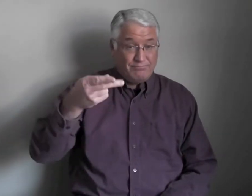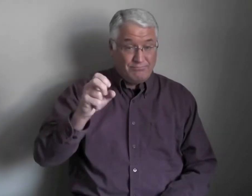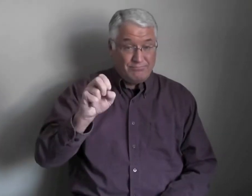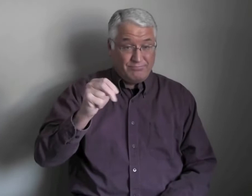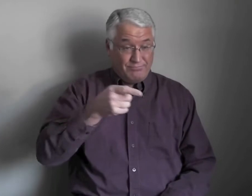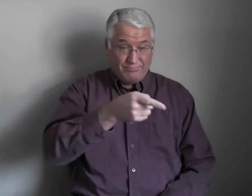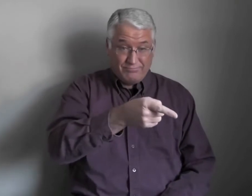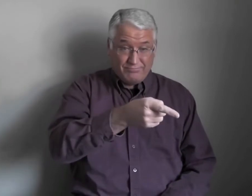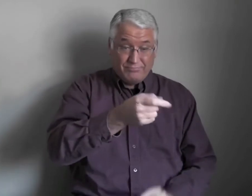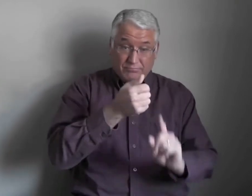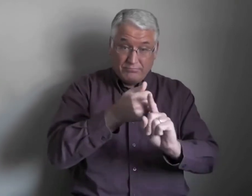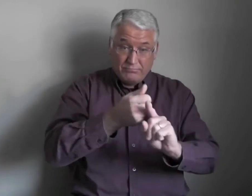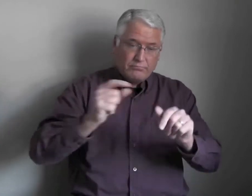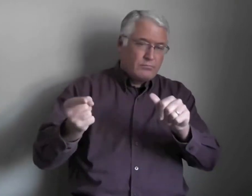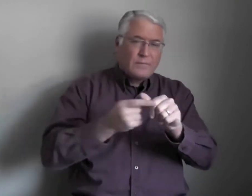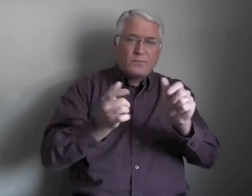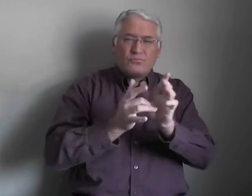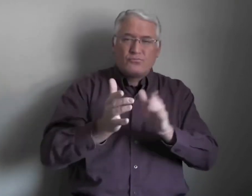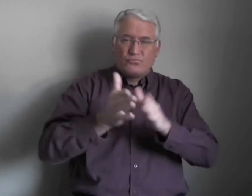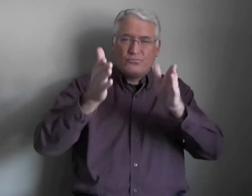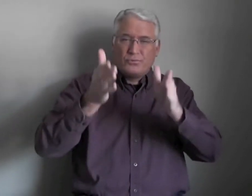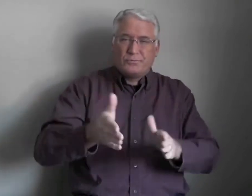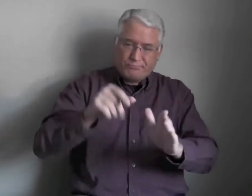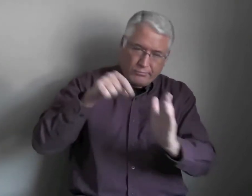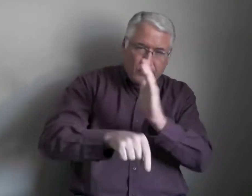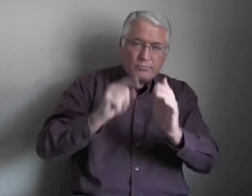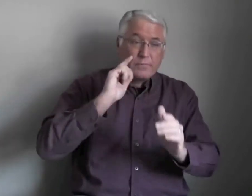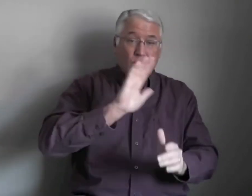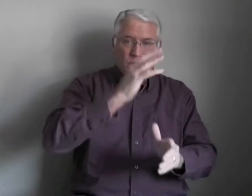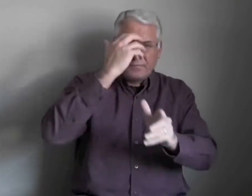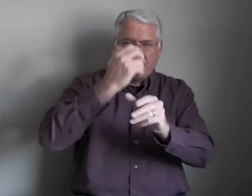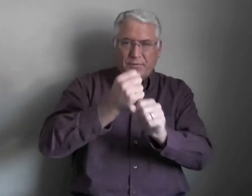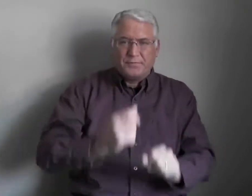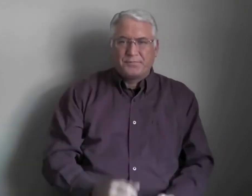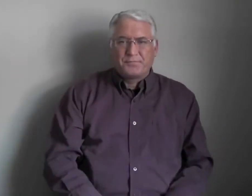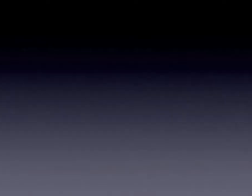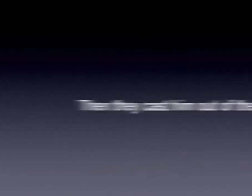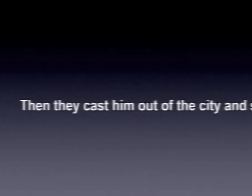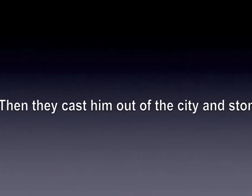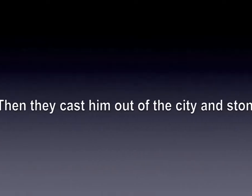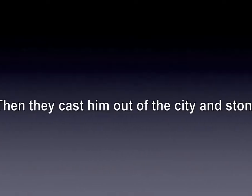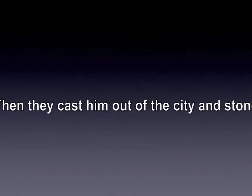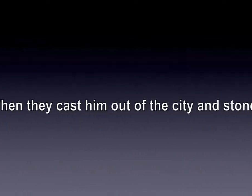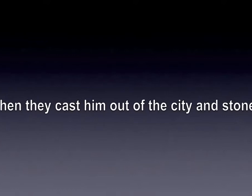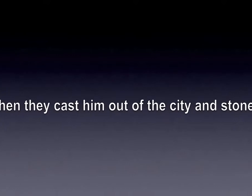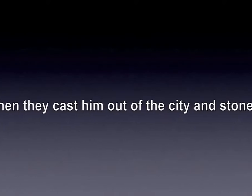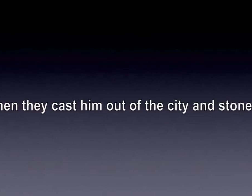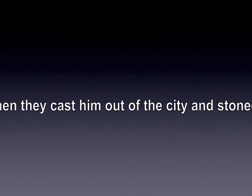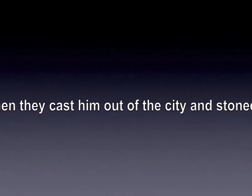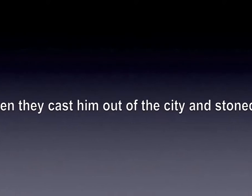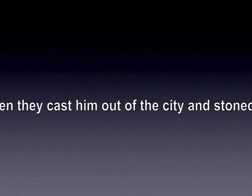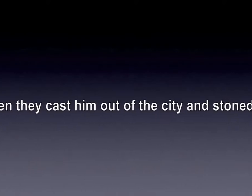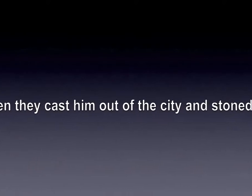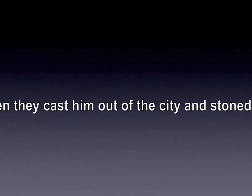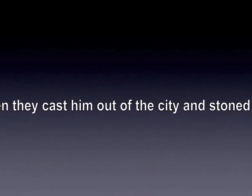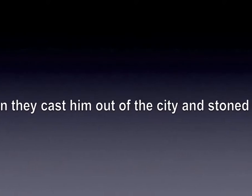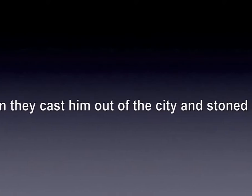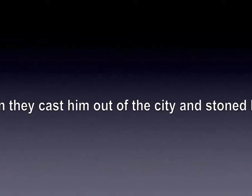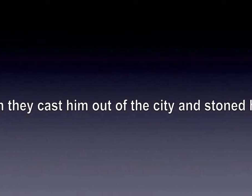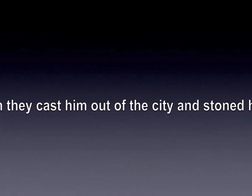Stephen, he was the first Christian who was killed for his faith. Then they cast him out of the city and stoned him.